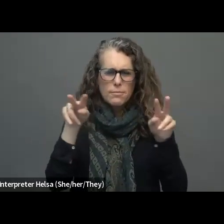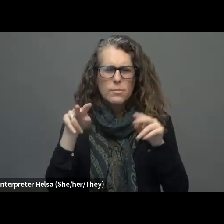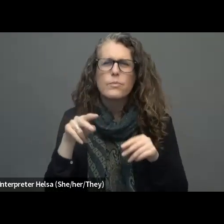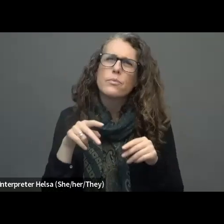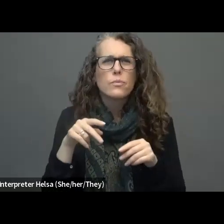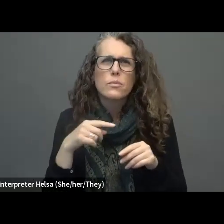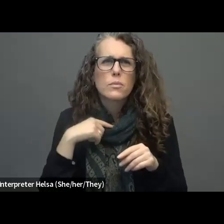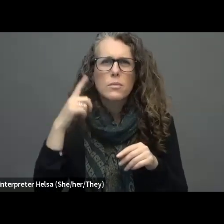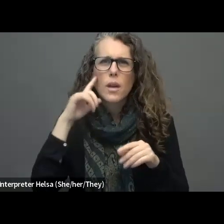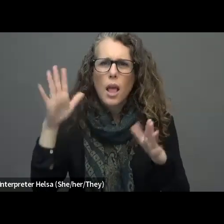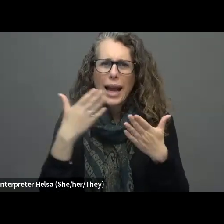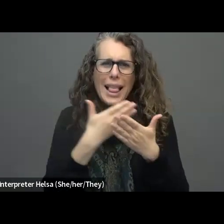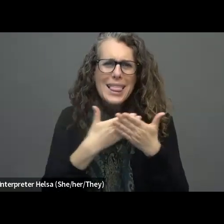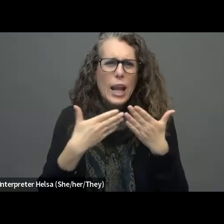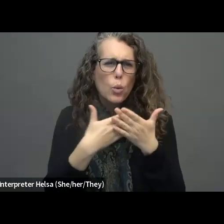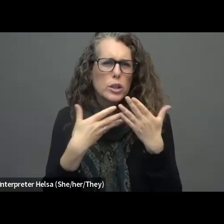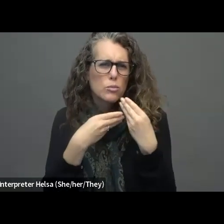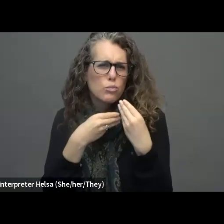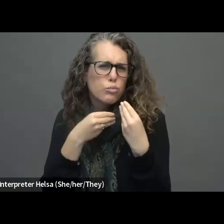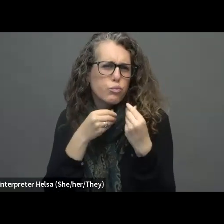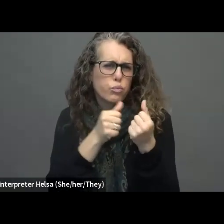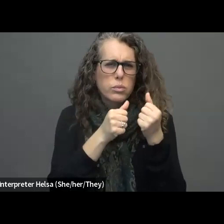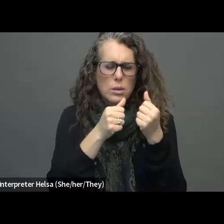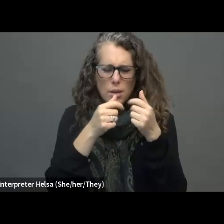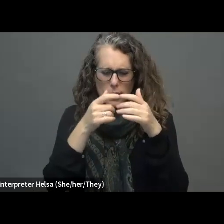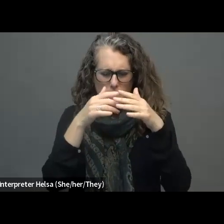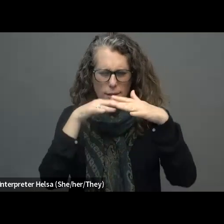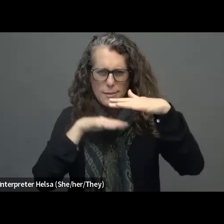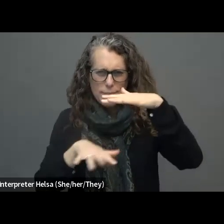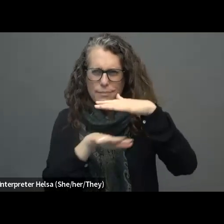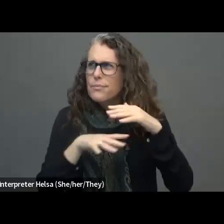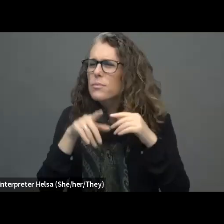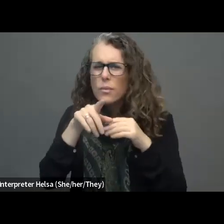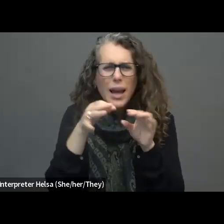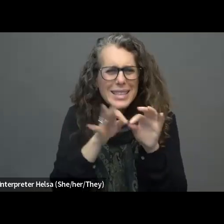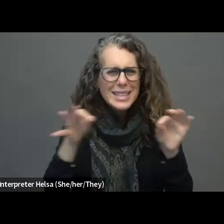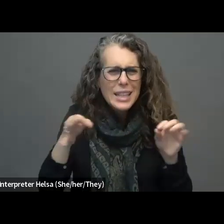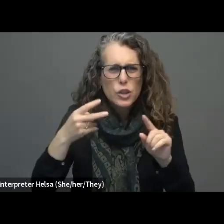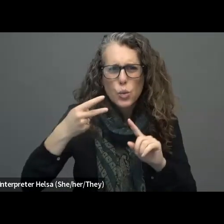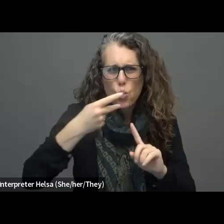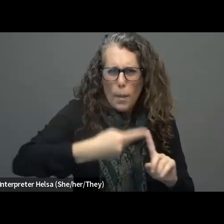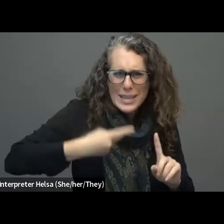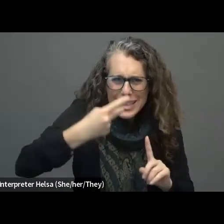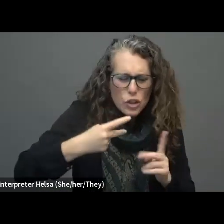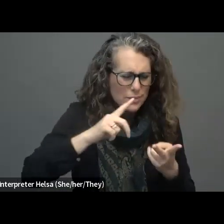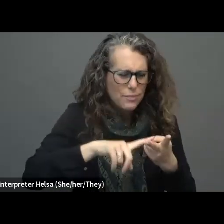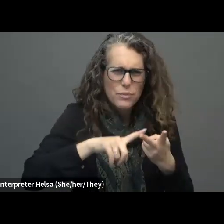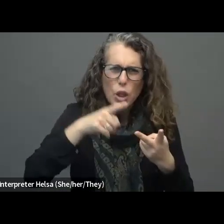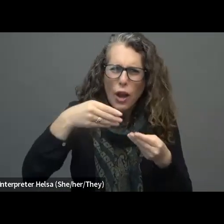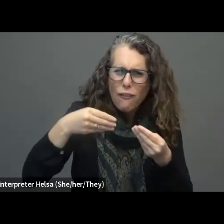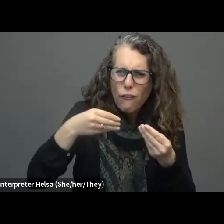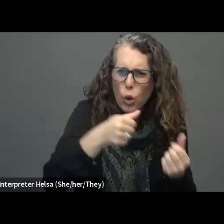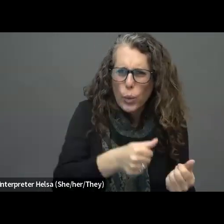of language proficiency. So there was sentence repetition and fluency, and to me they're